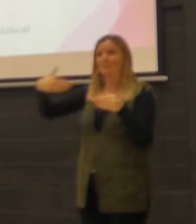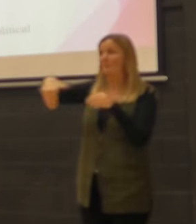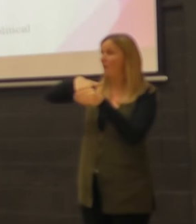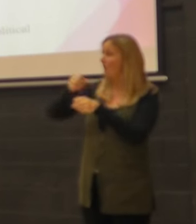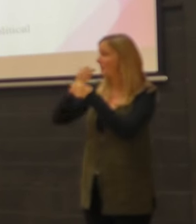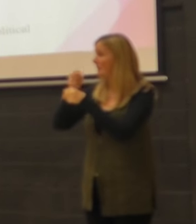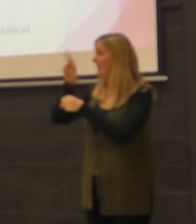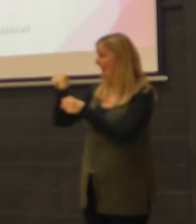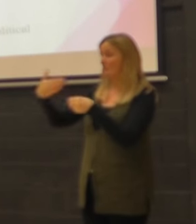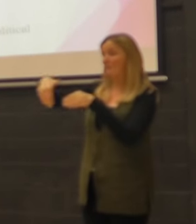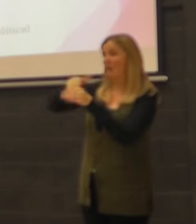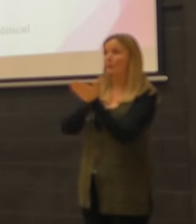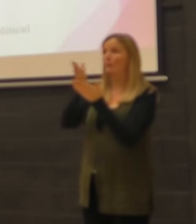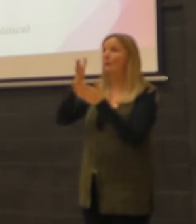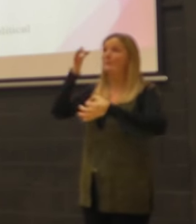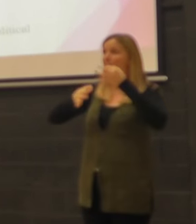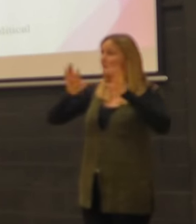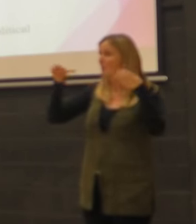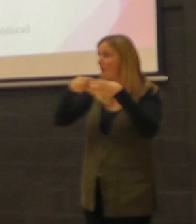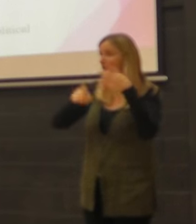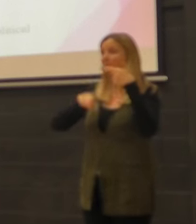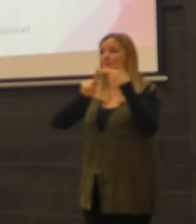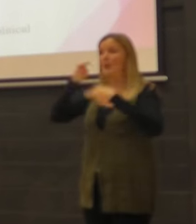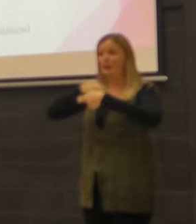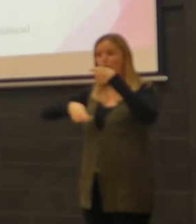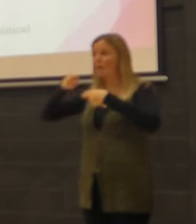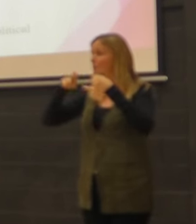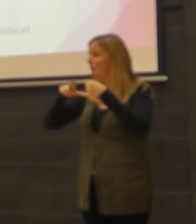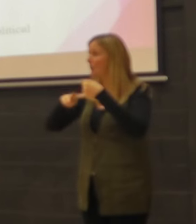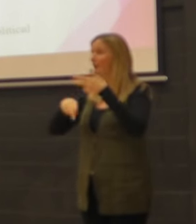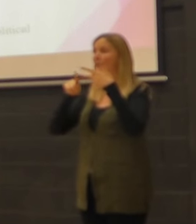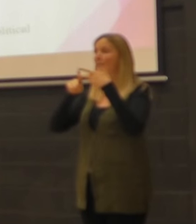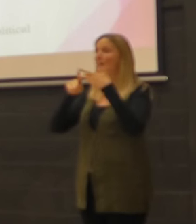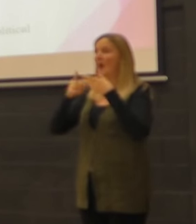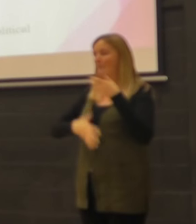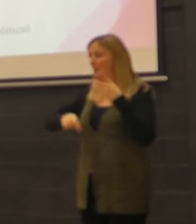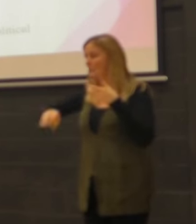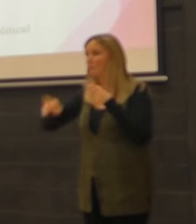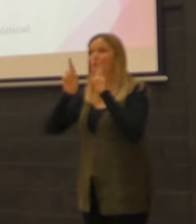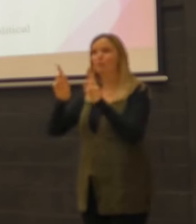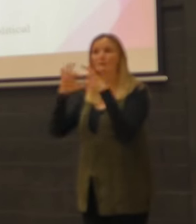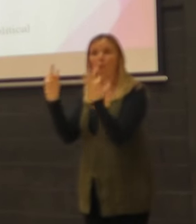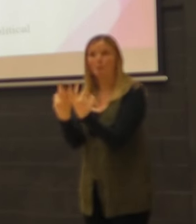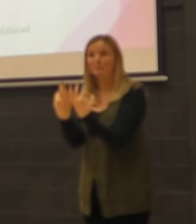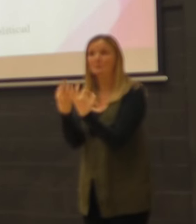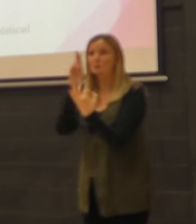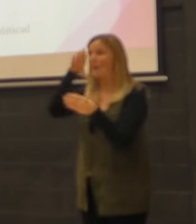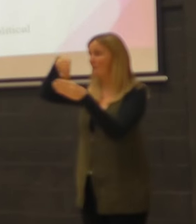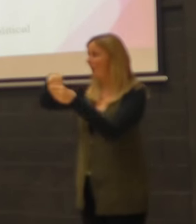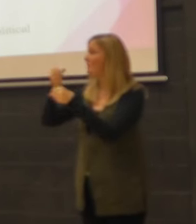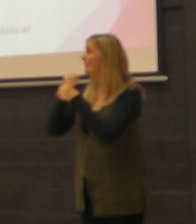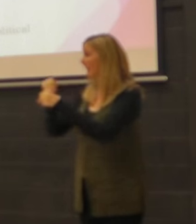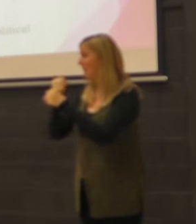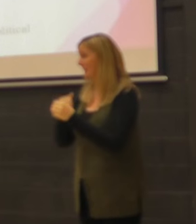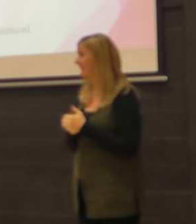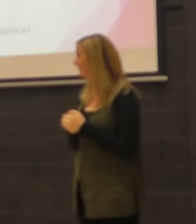through political parties, through trade unions, through abortion rights groups, and so on. And I would